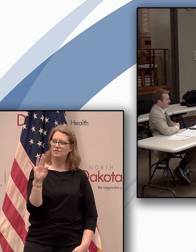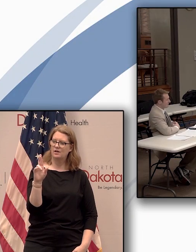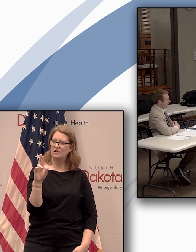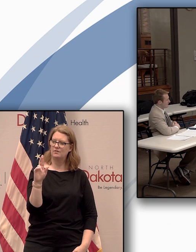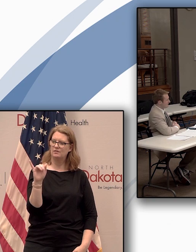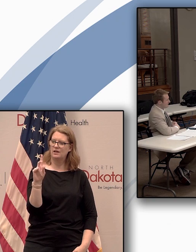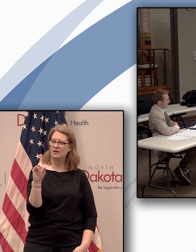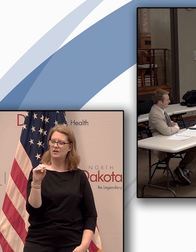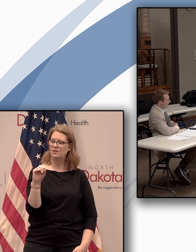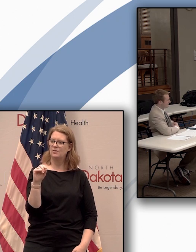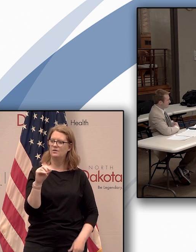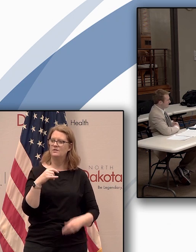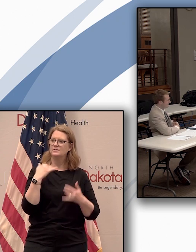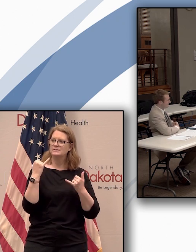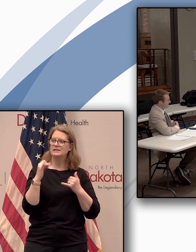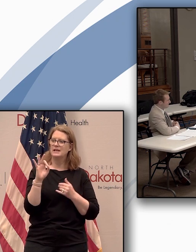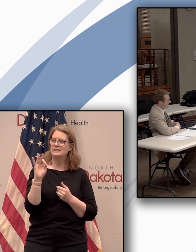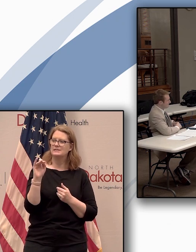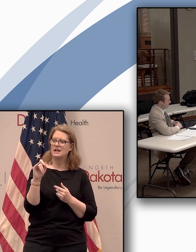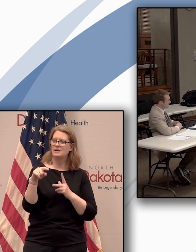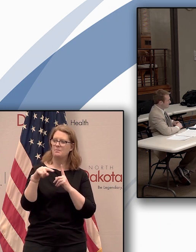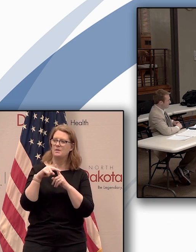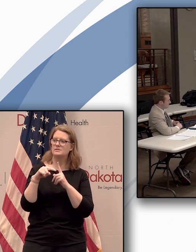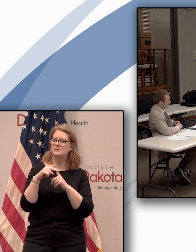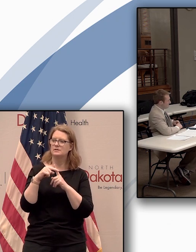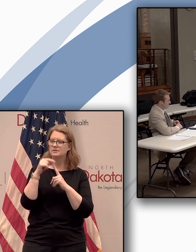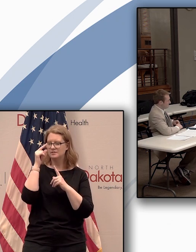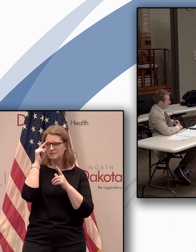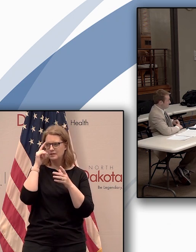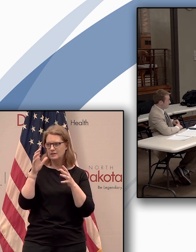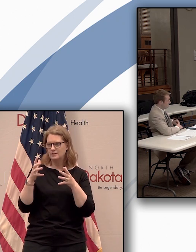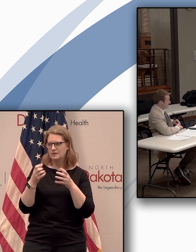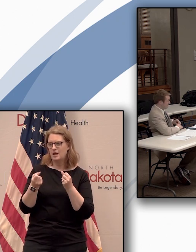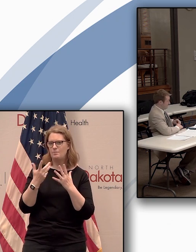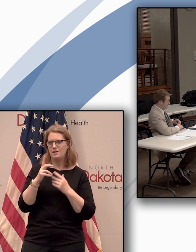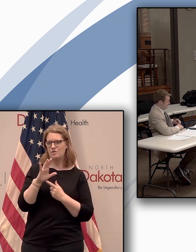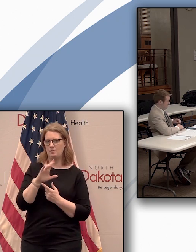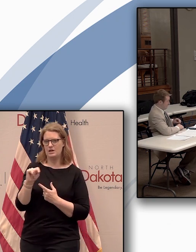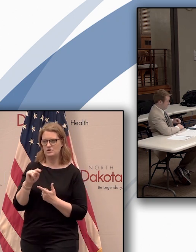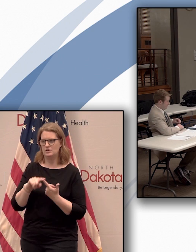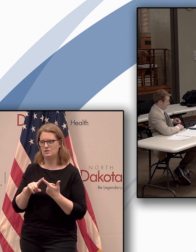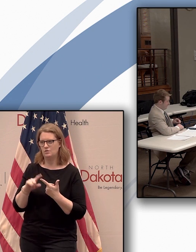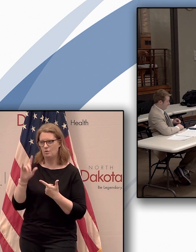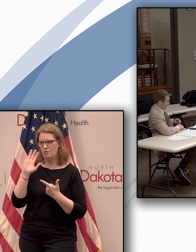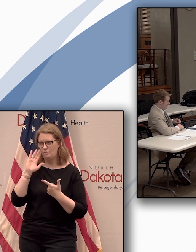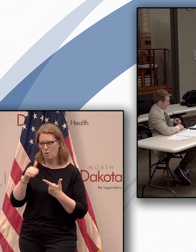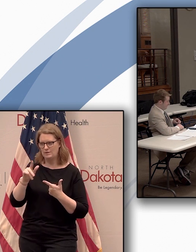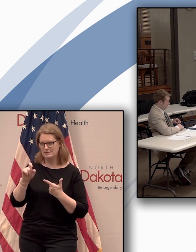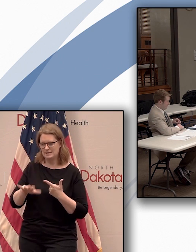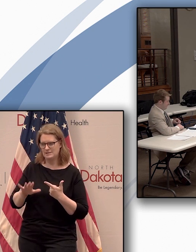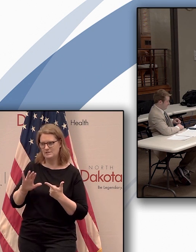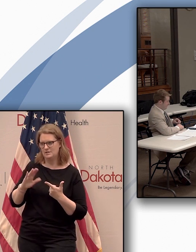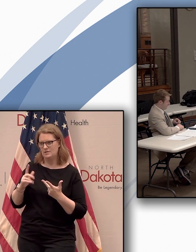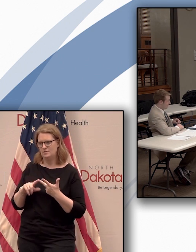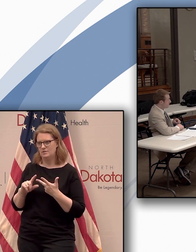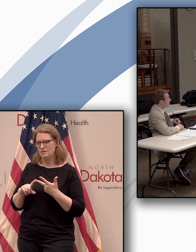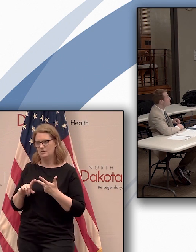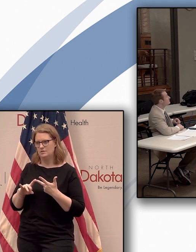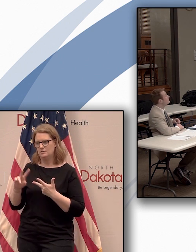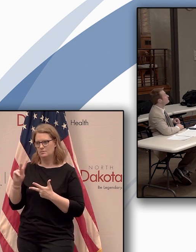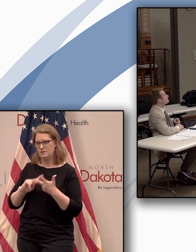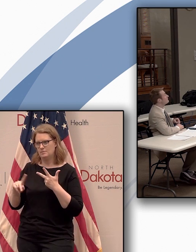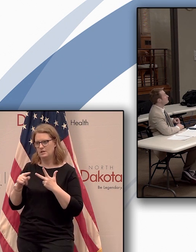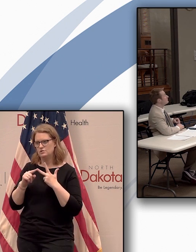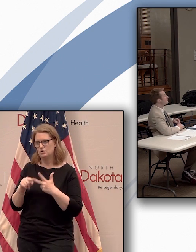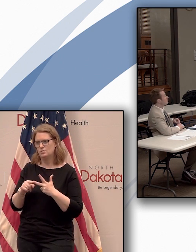Radio. Of today's 90 positives, do we know how many were from contact tracing or focused testing versus those who presented